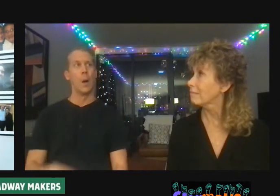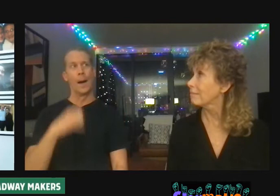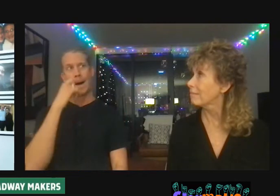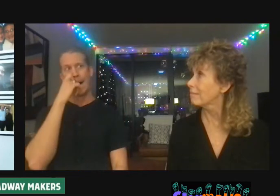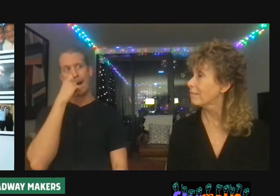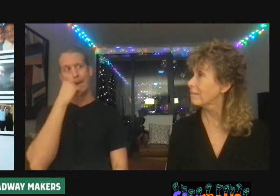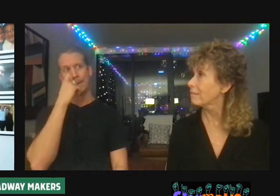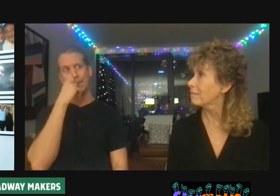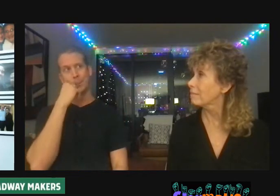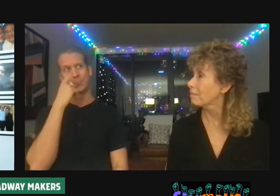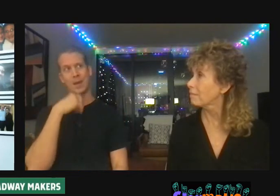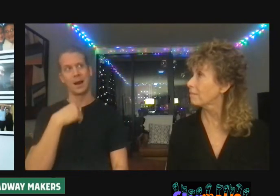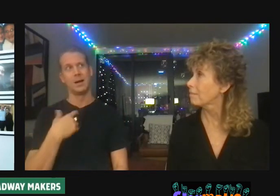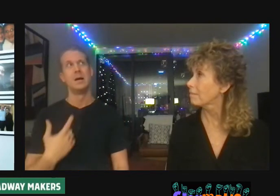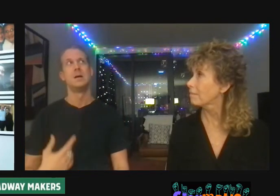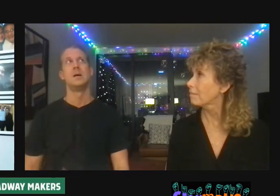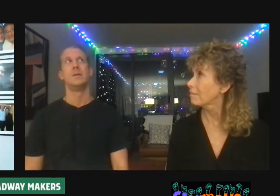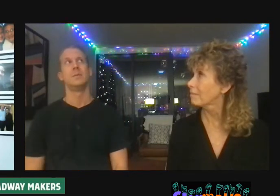You know,